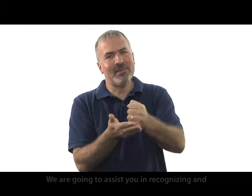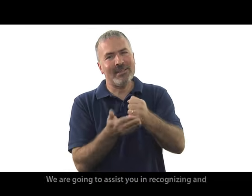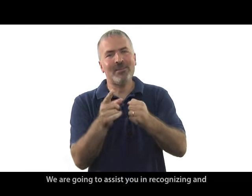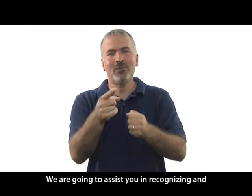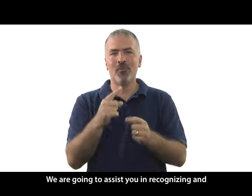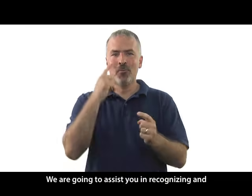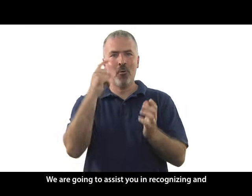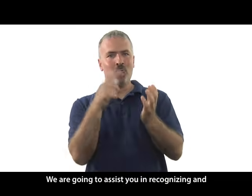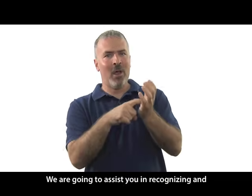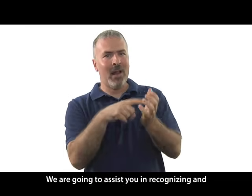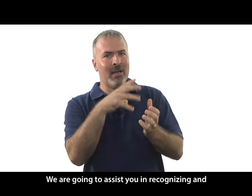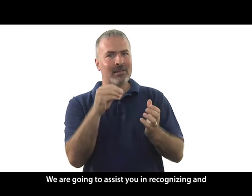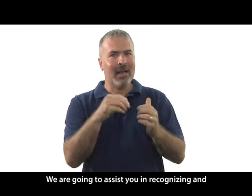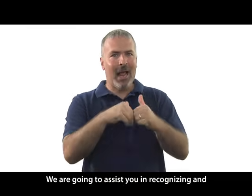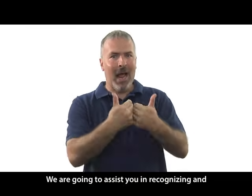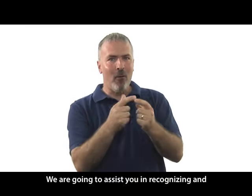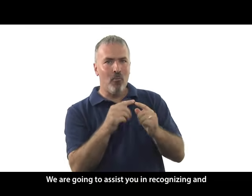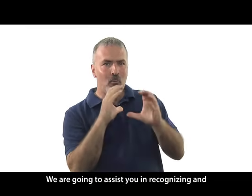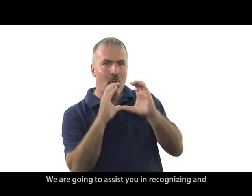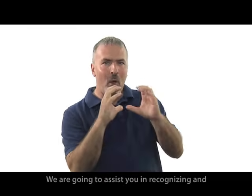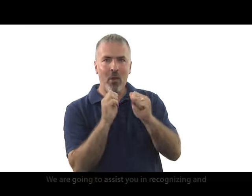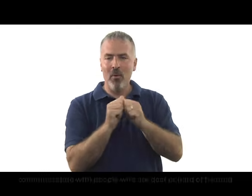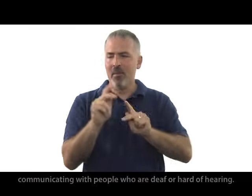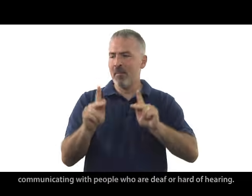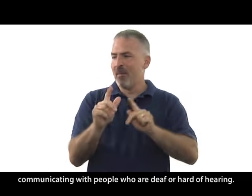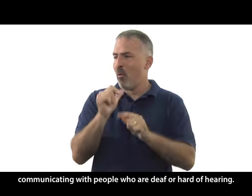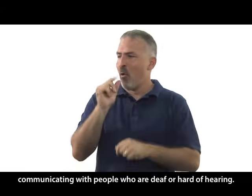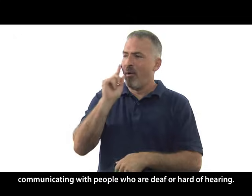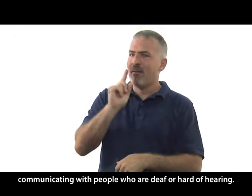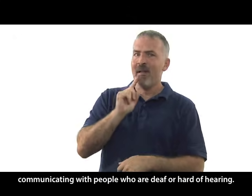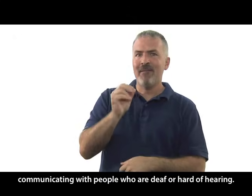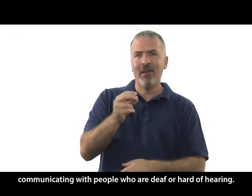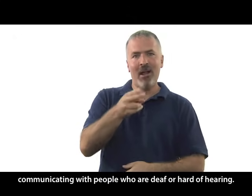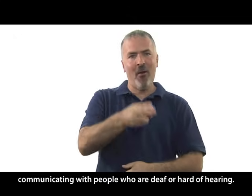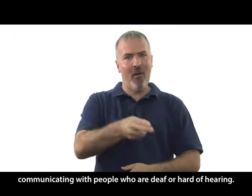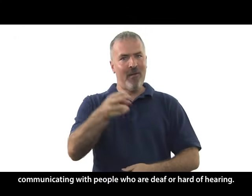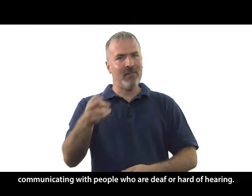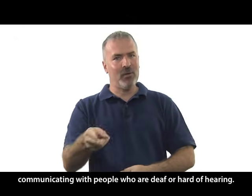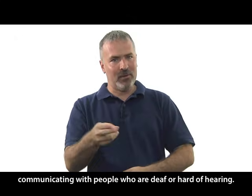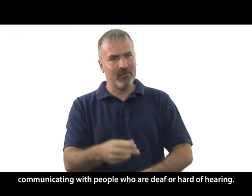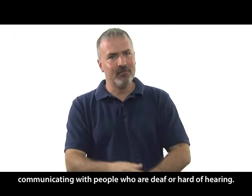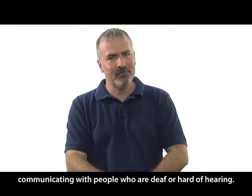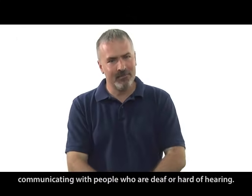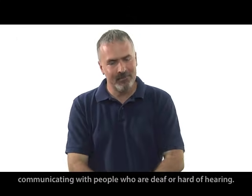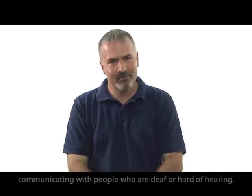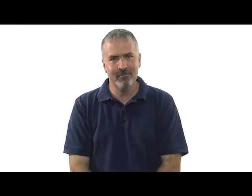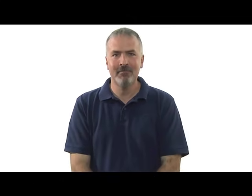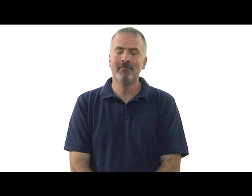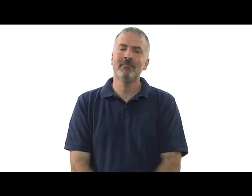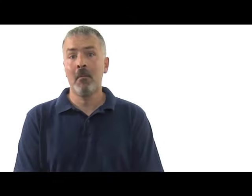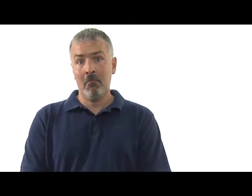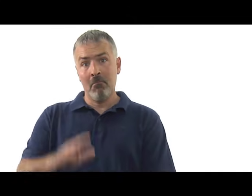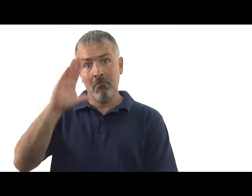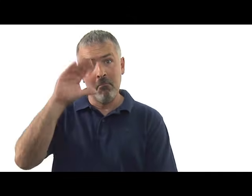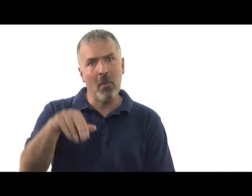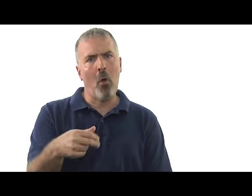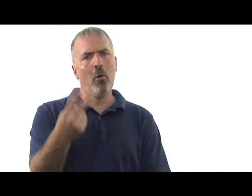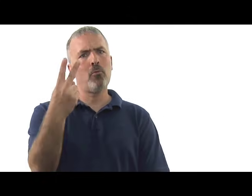We are going to assist you in recognizing and communicating with people who are deaf or hard of hearing.